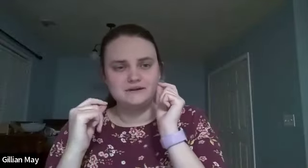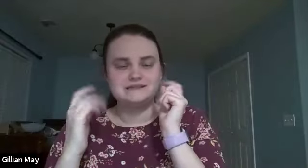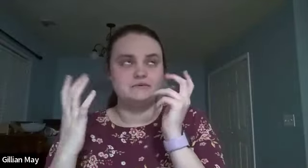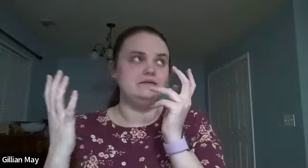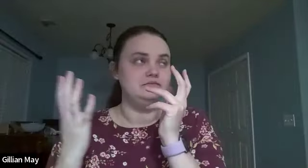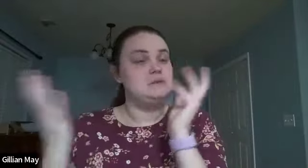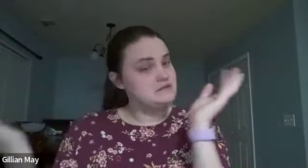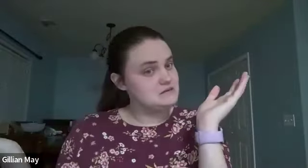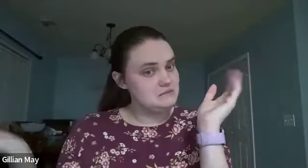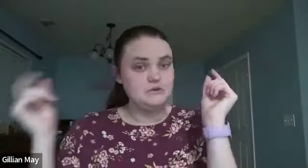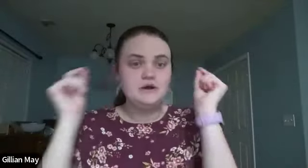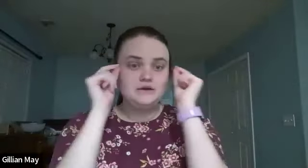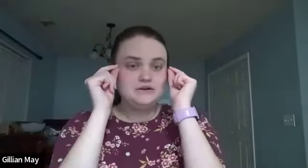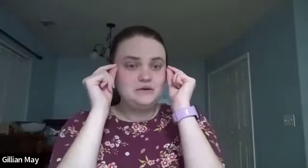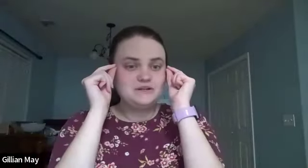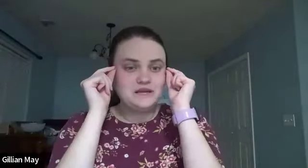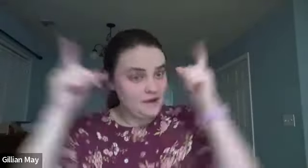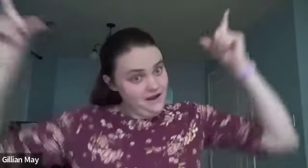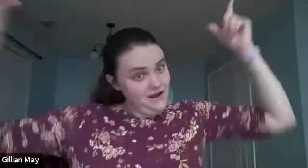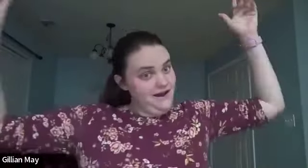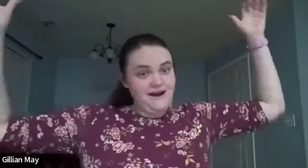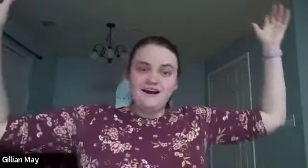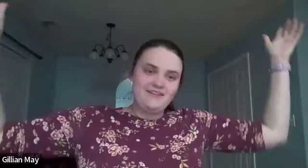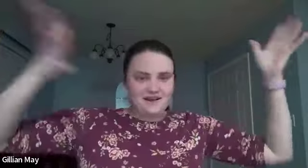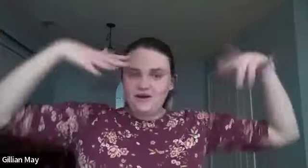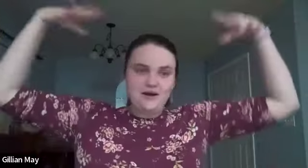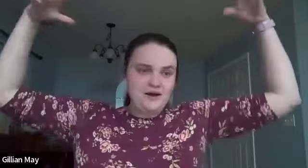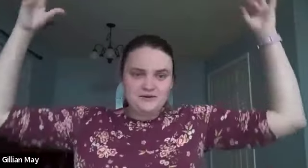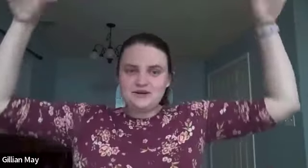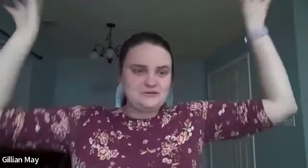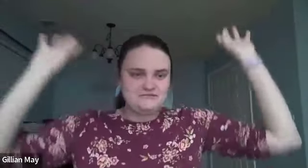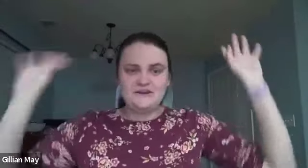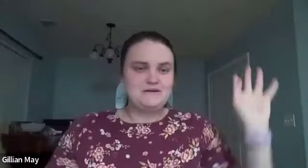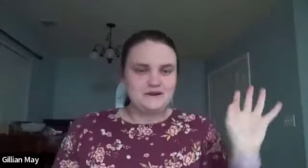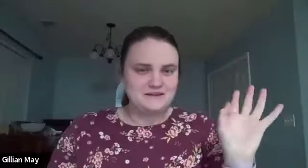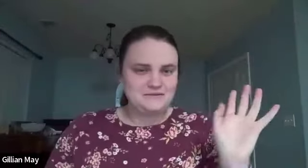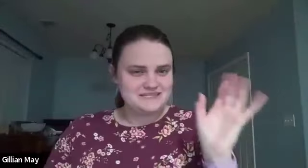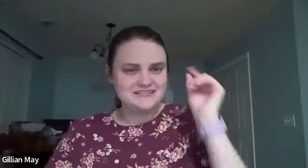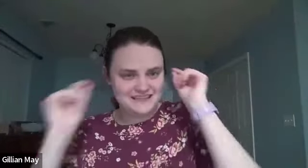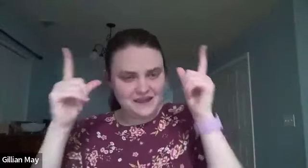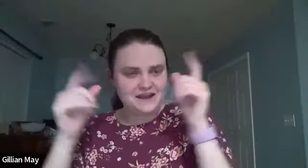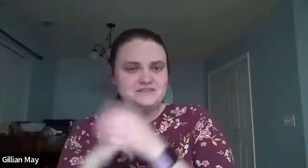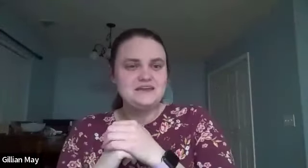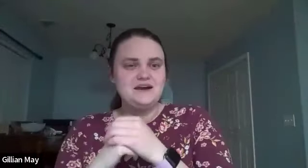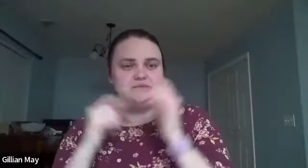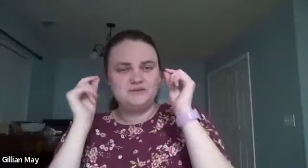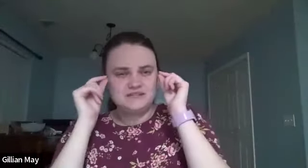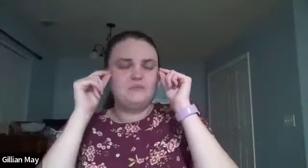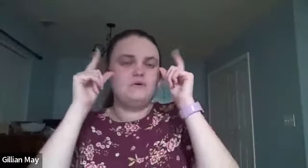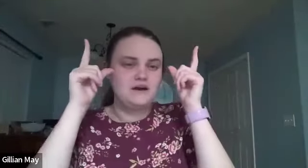always, well, there may be some people, you don't always wake up like, oh, you know, very rarely what we see is like that kind of thing. You know, it's like I woke